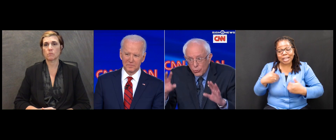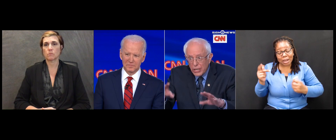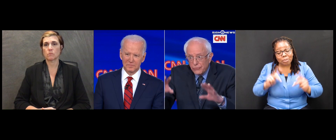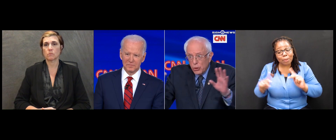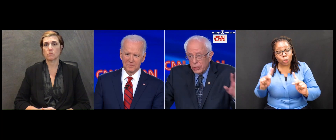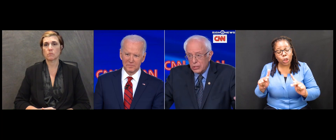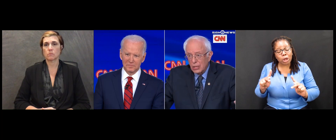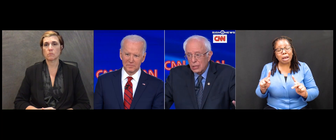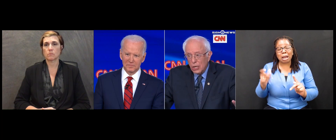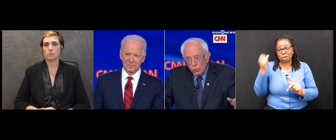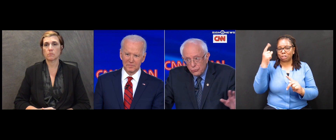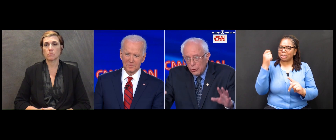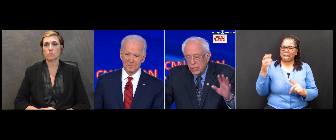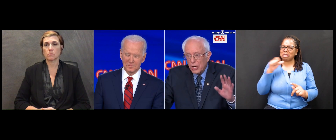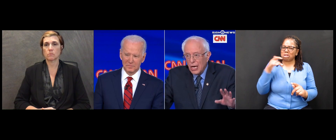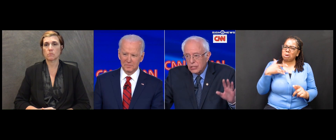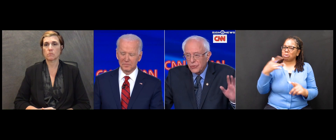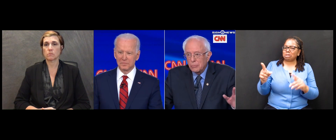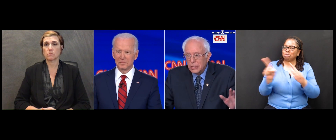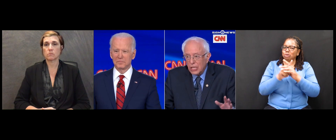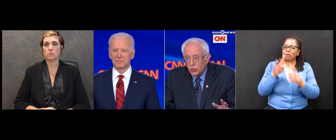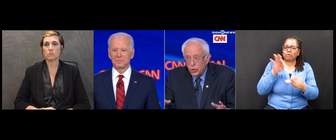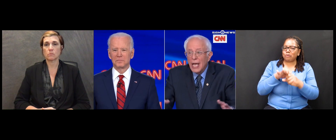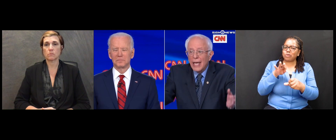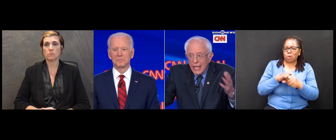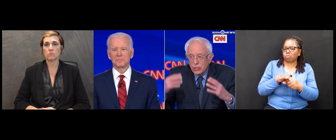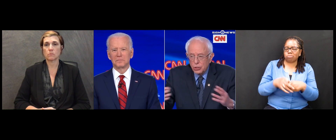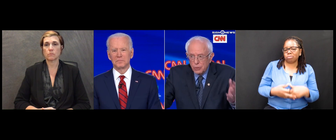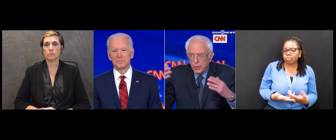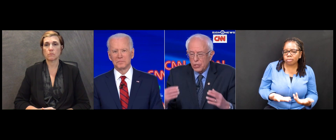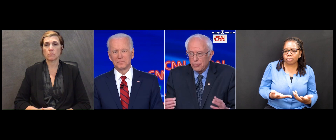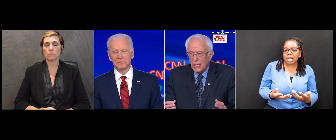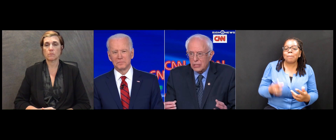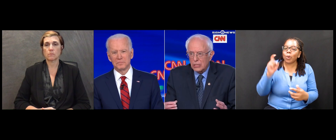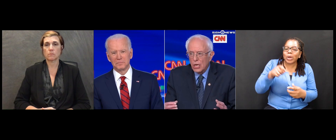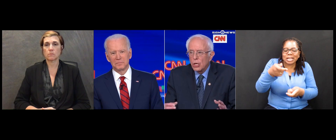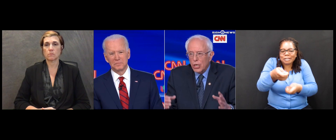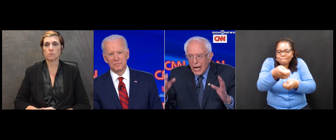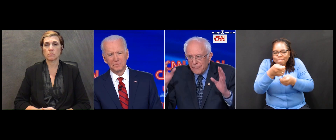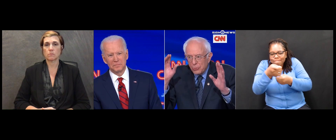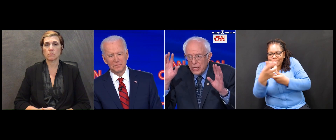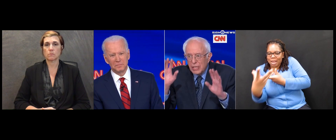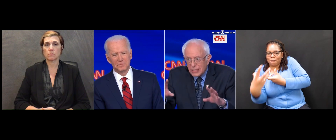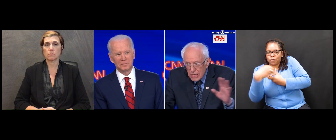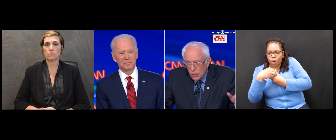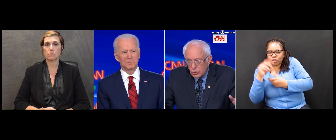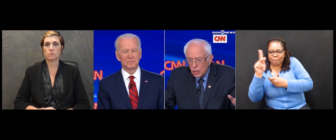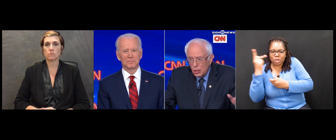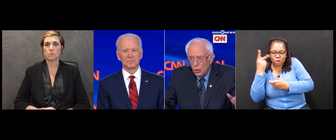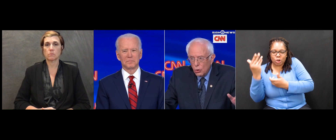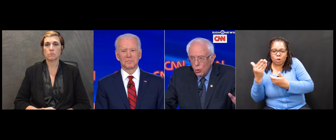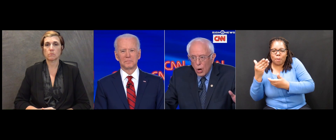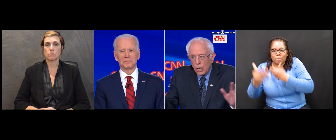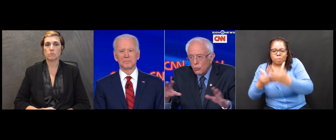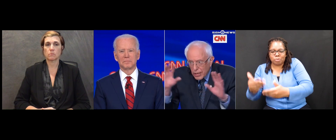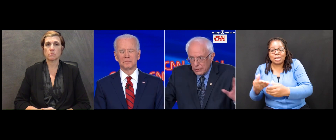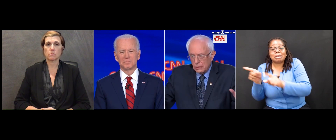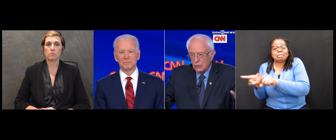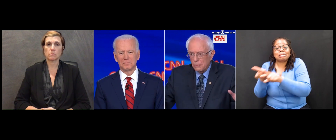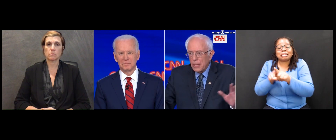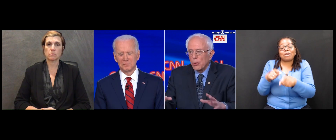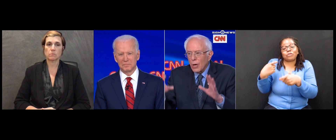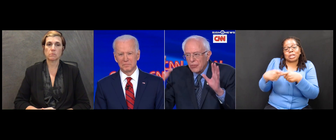not great voters. They don't vote in the kinds of numbers they should into the political process. You're going to have to bring Latinos who are